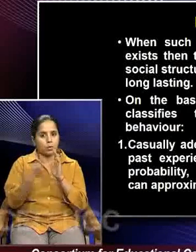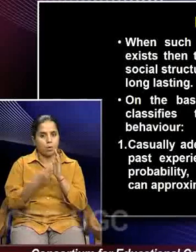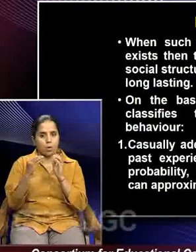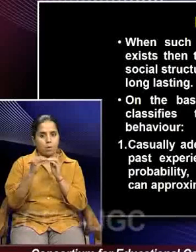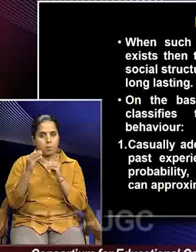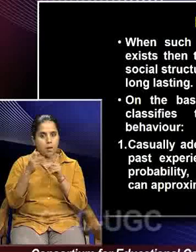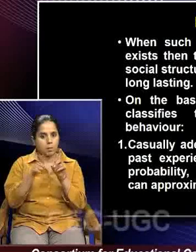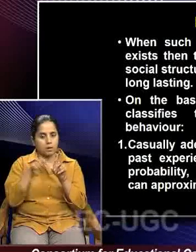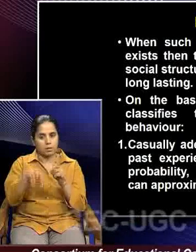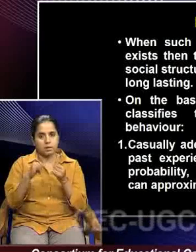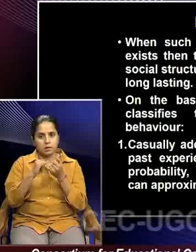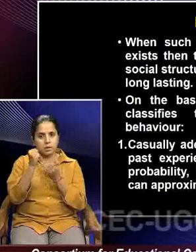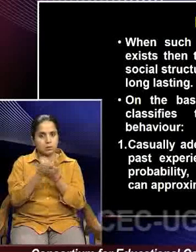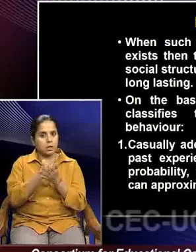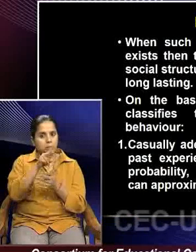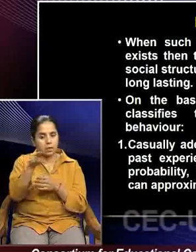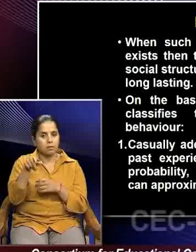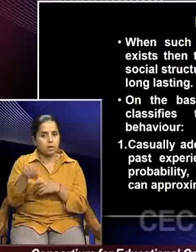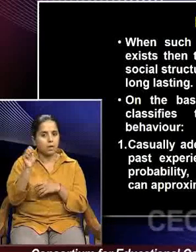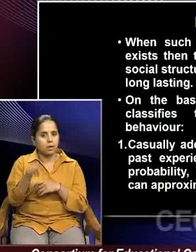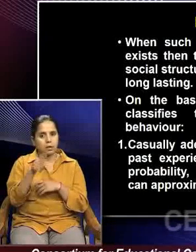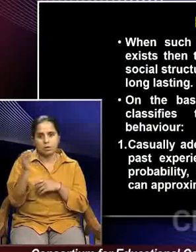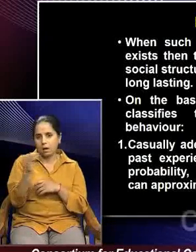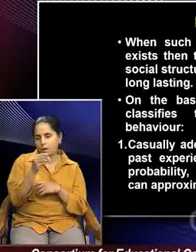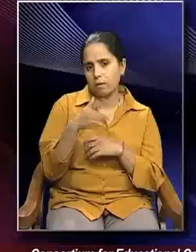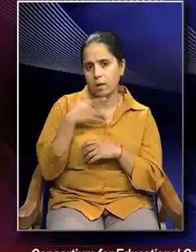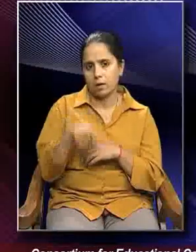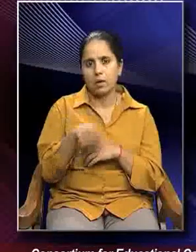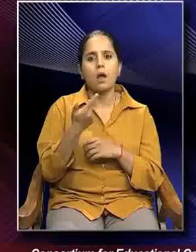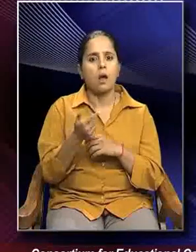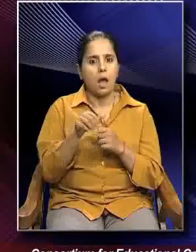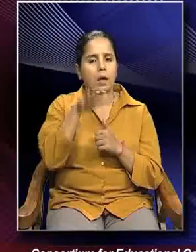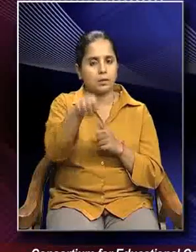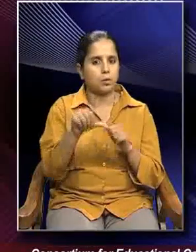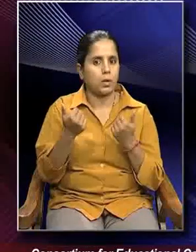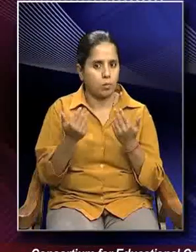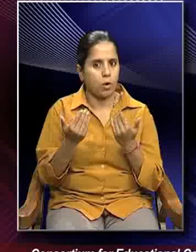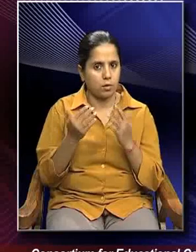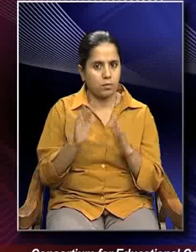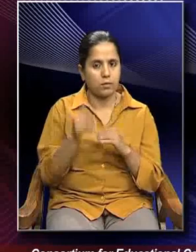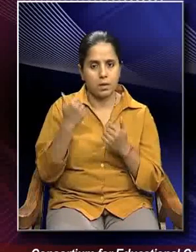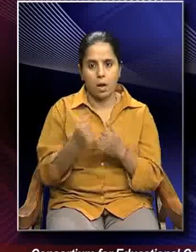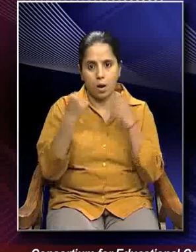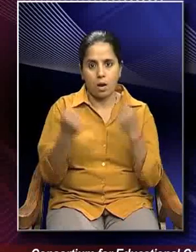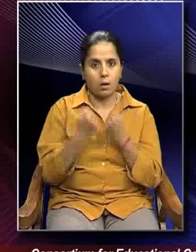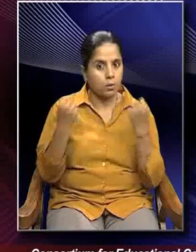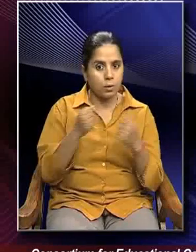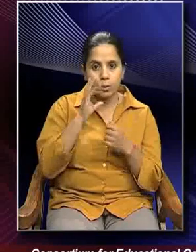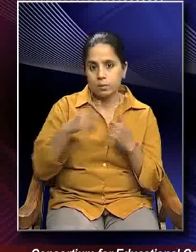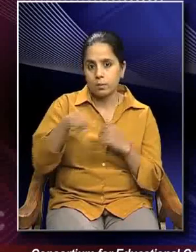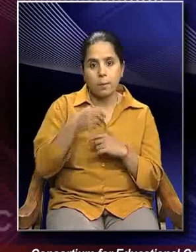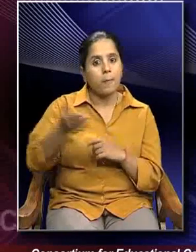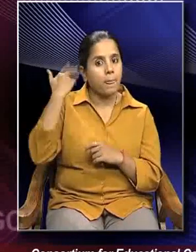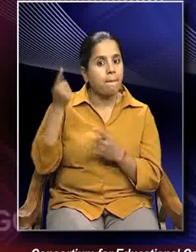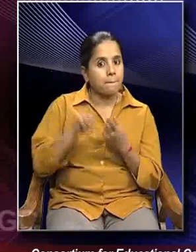the subjective meaning can approximately be accessed. So, an action which happened in the